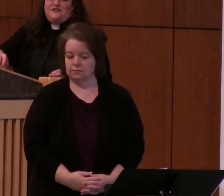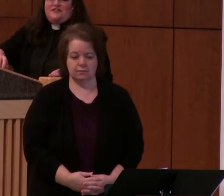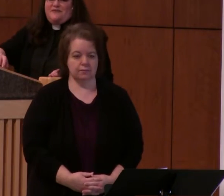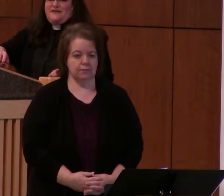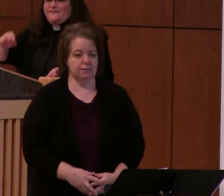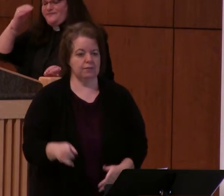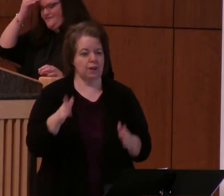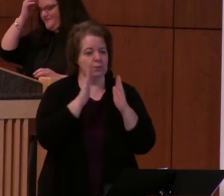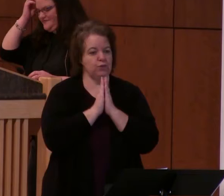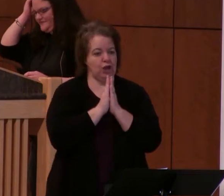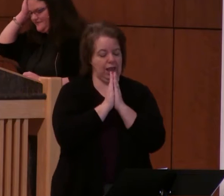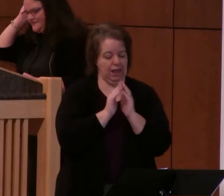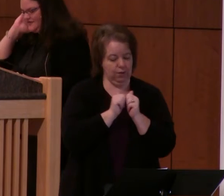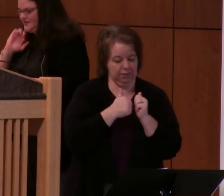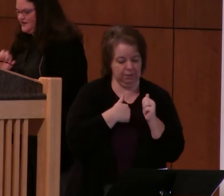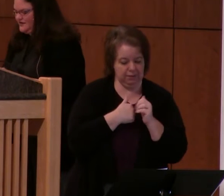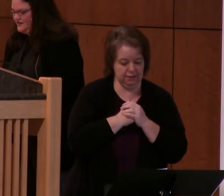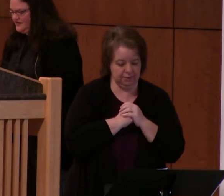Please pray with me.